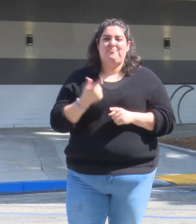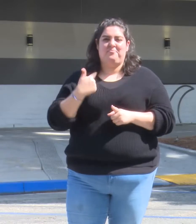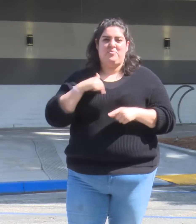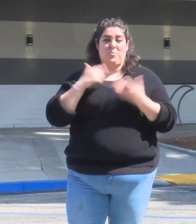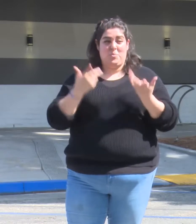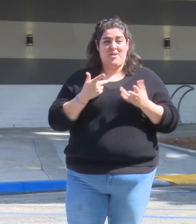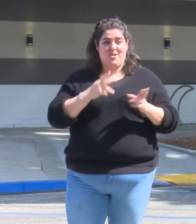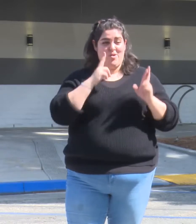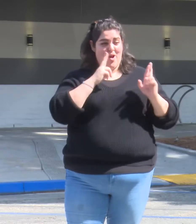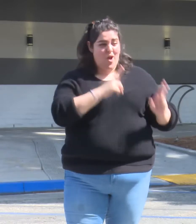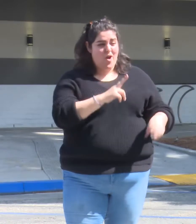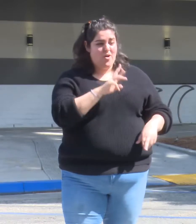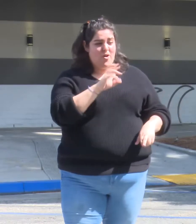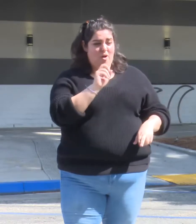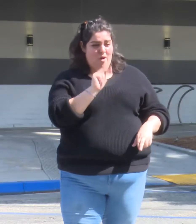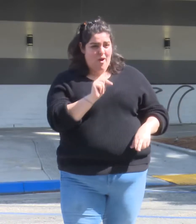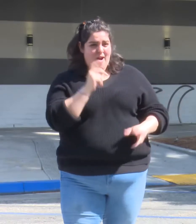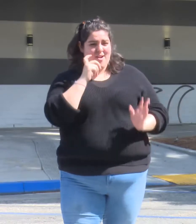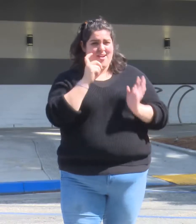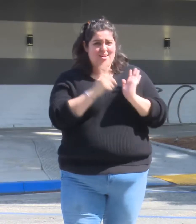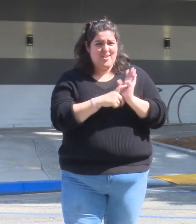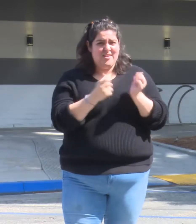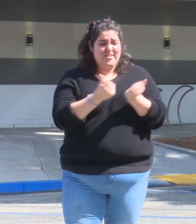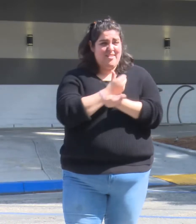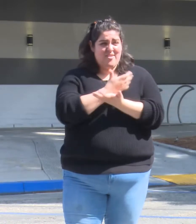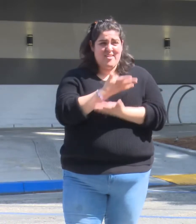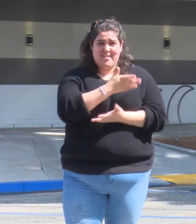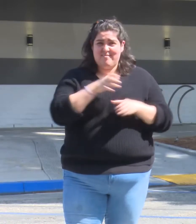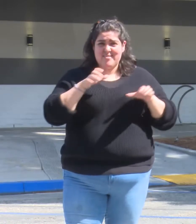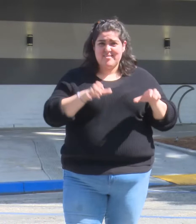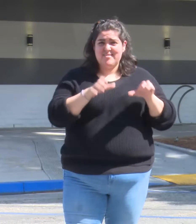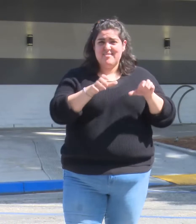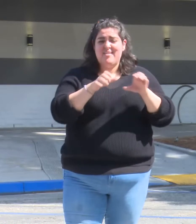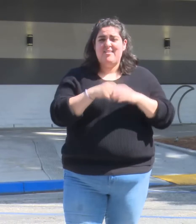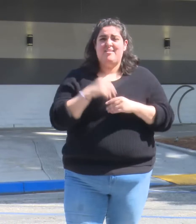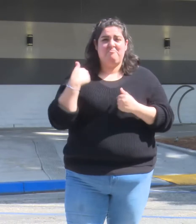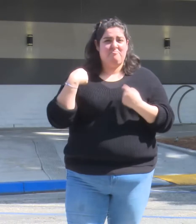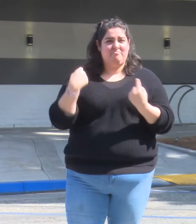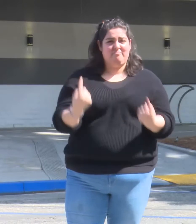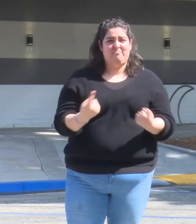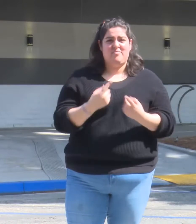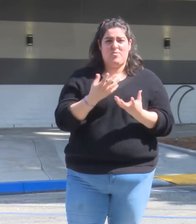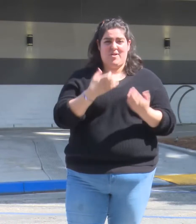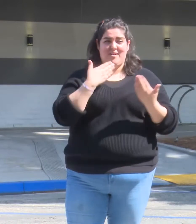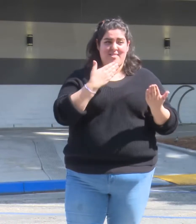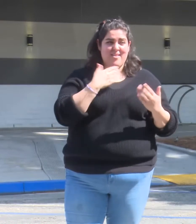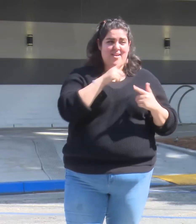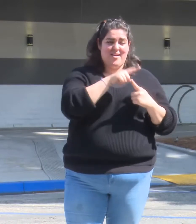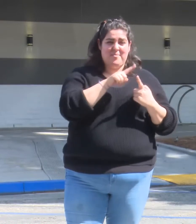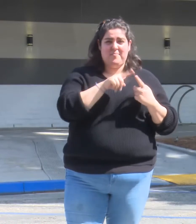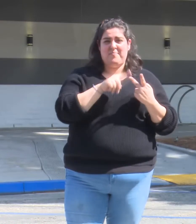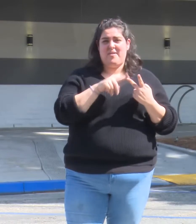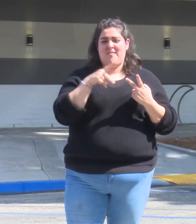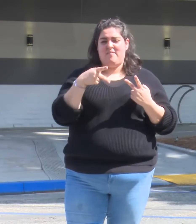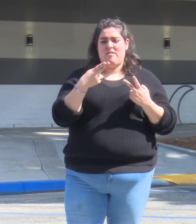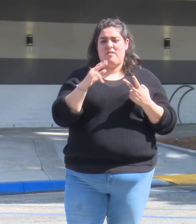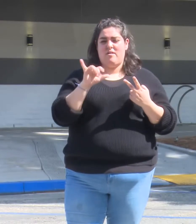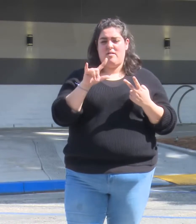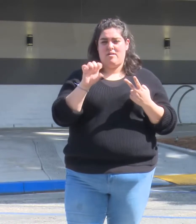We're here to acknowledge all that he's done. And we want to thank him and Phyllis for their love of their